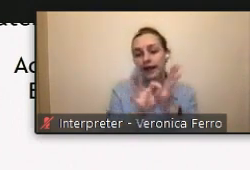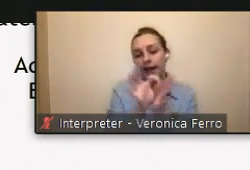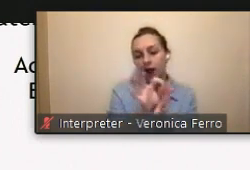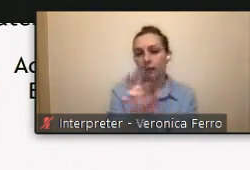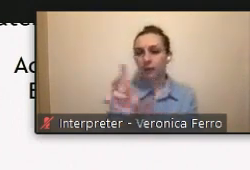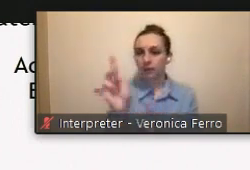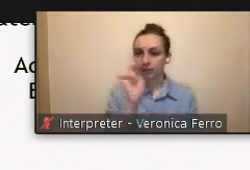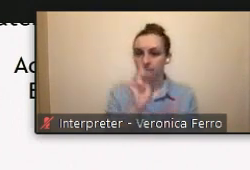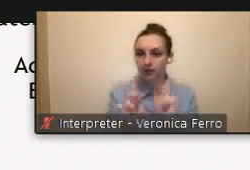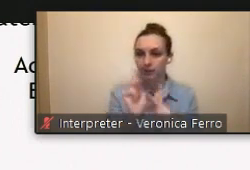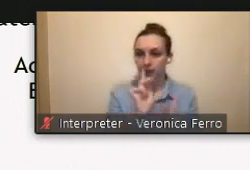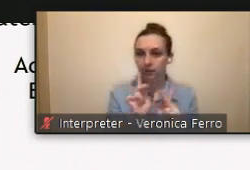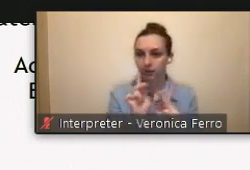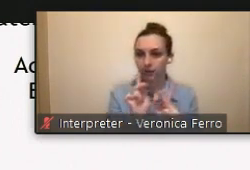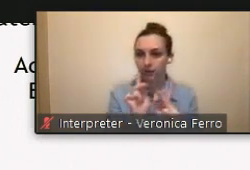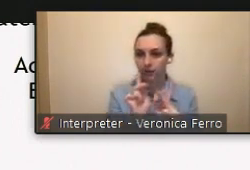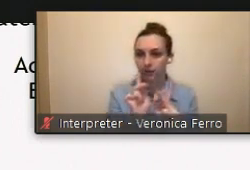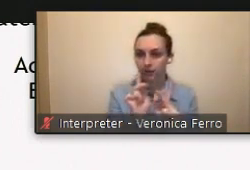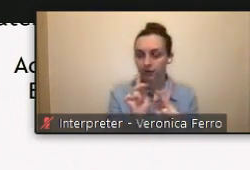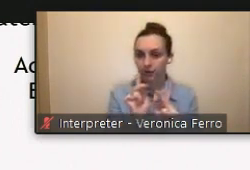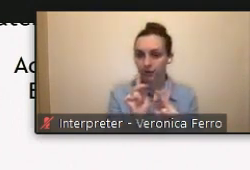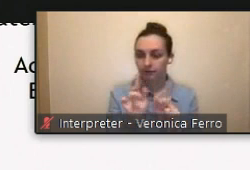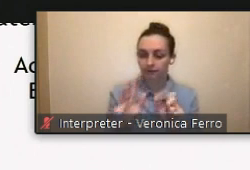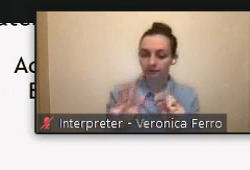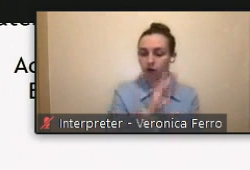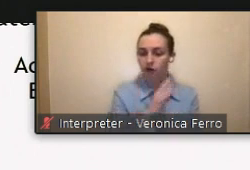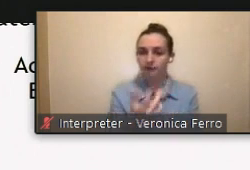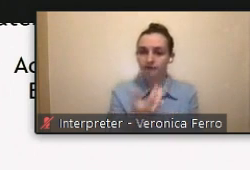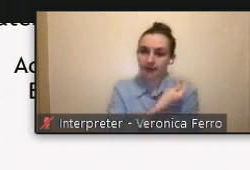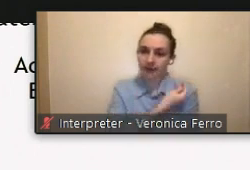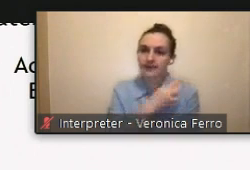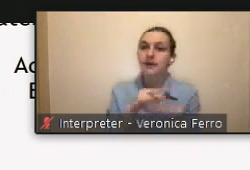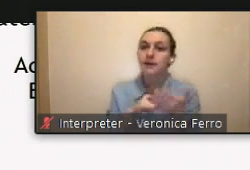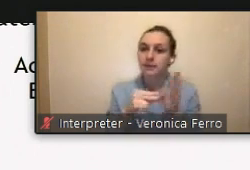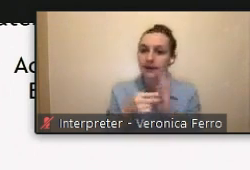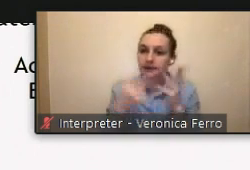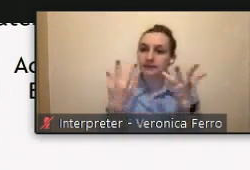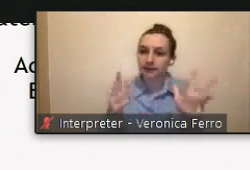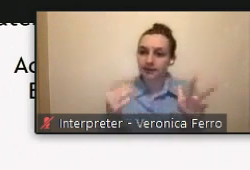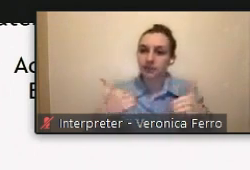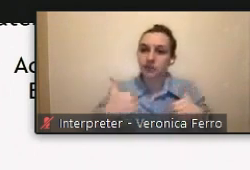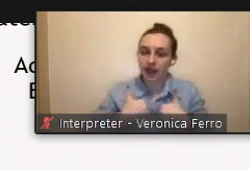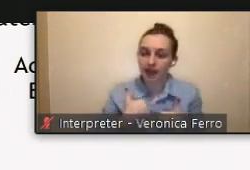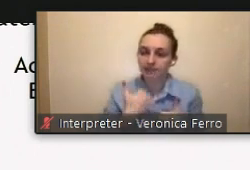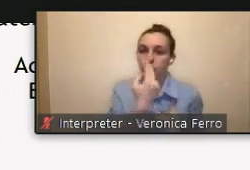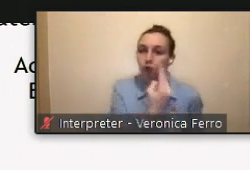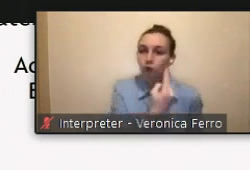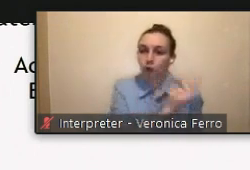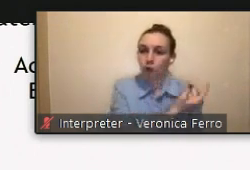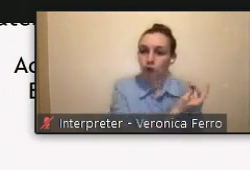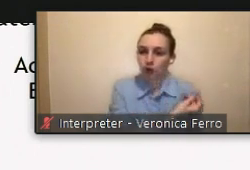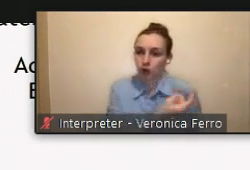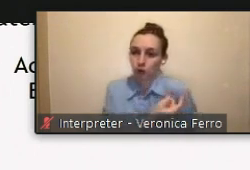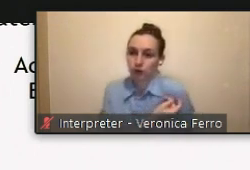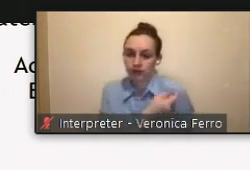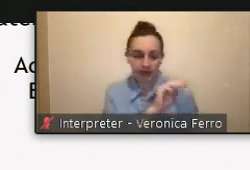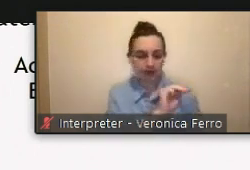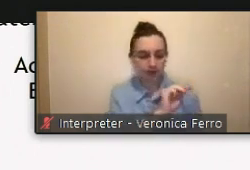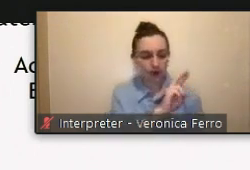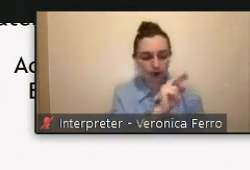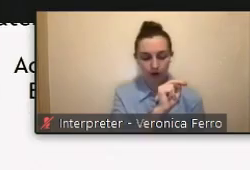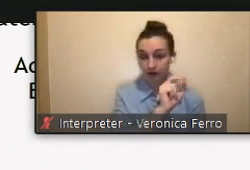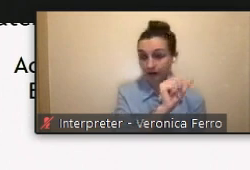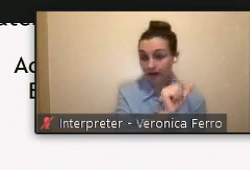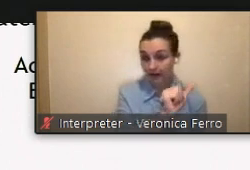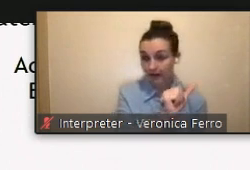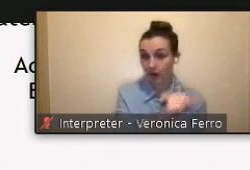days, regardless of the time interval of the 2-dose mRNA series, or if they received 1 dose of a single dose vaccine, which at this time